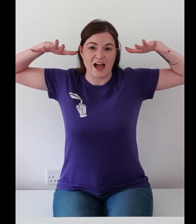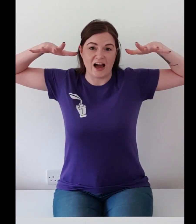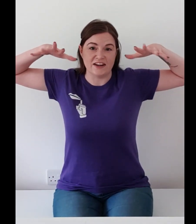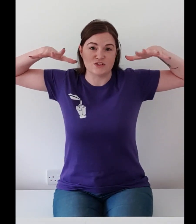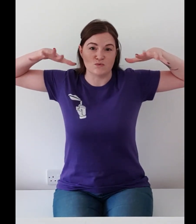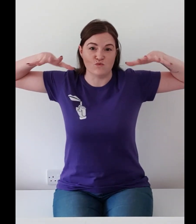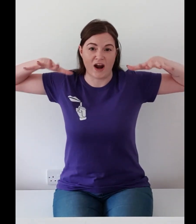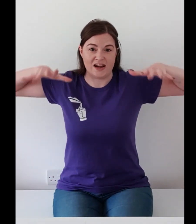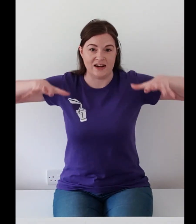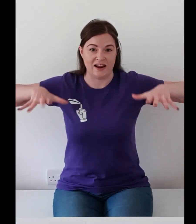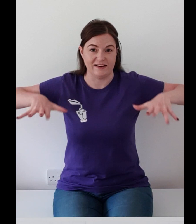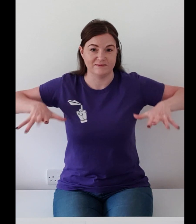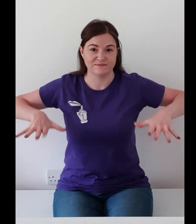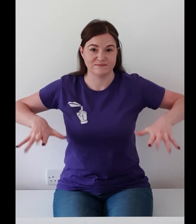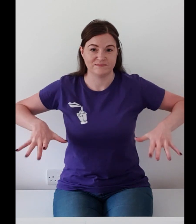and it's raining.